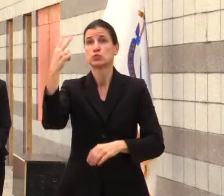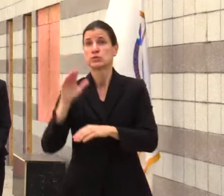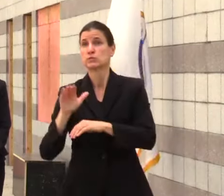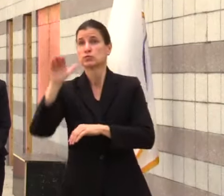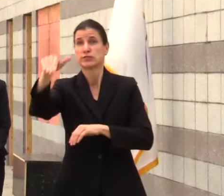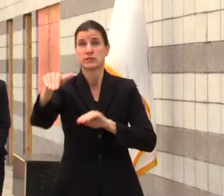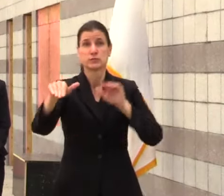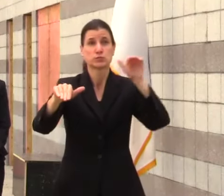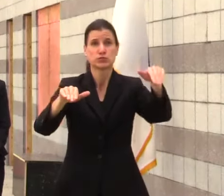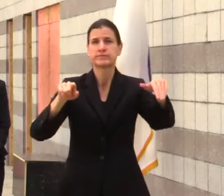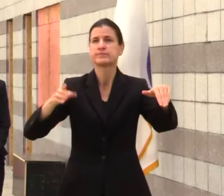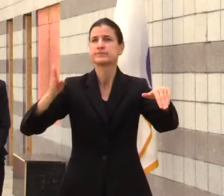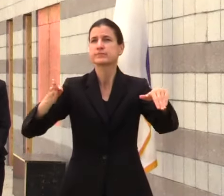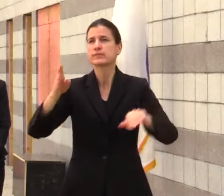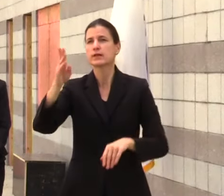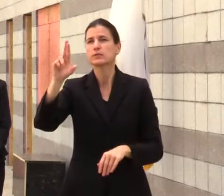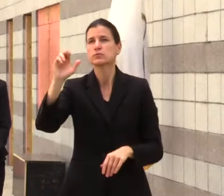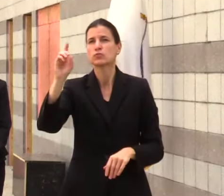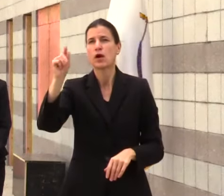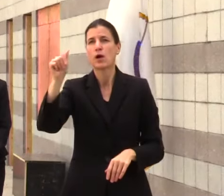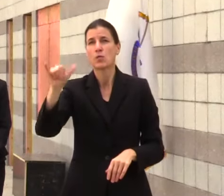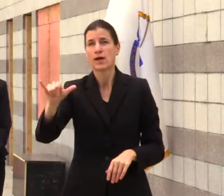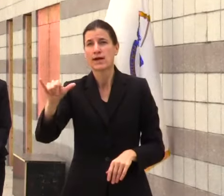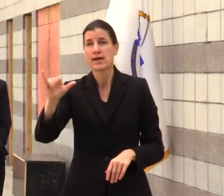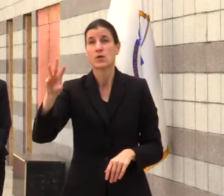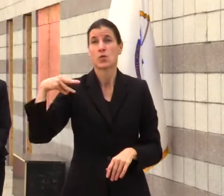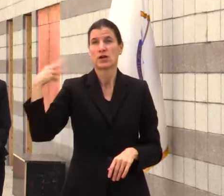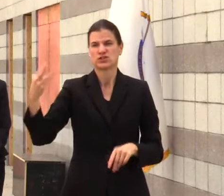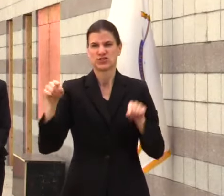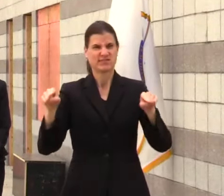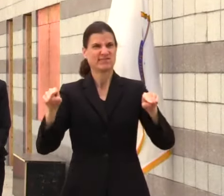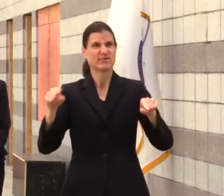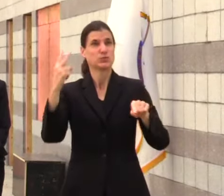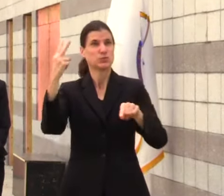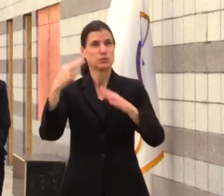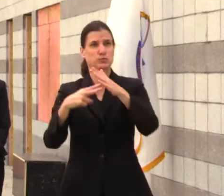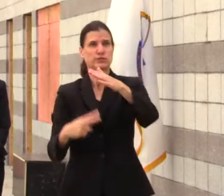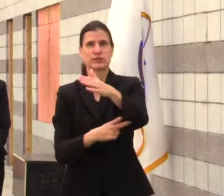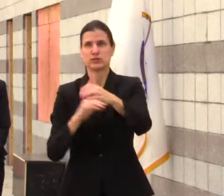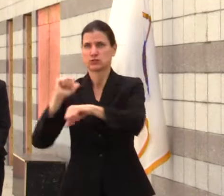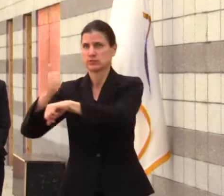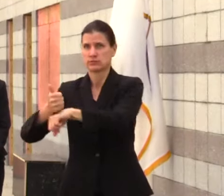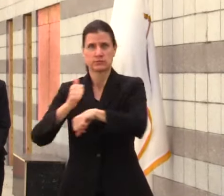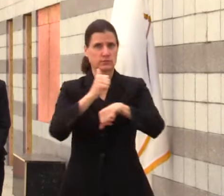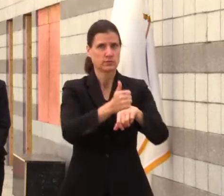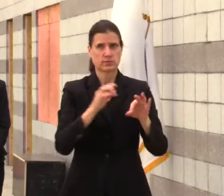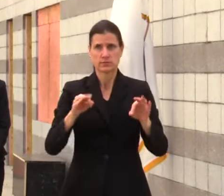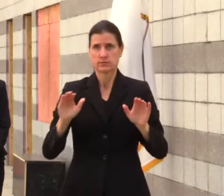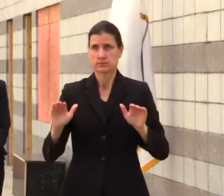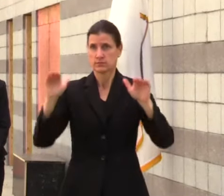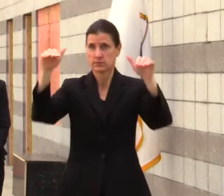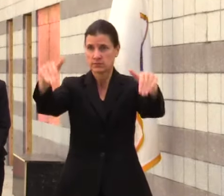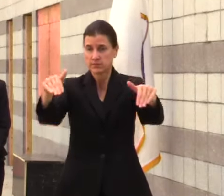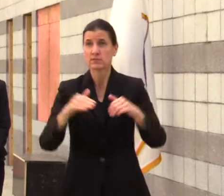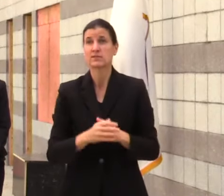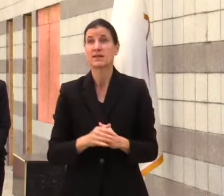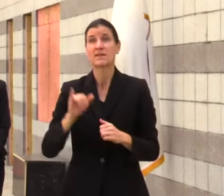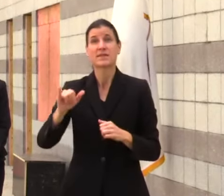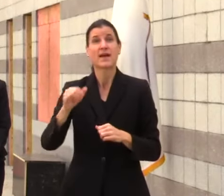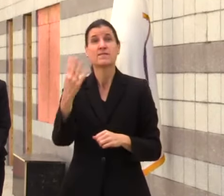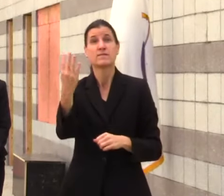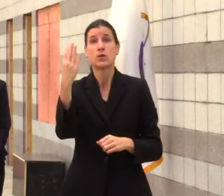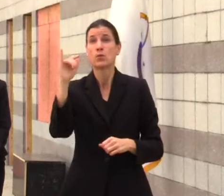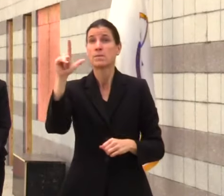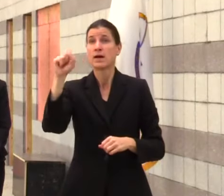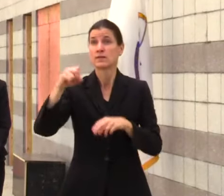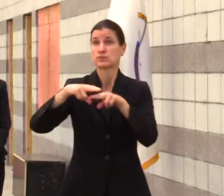have installed 100,000 railroad ties, nearly 4 miles of pilings, 22 million pounds of steel girders,